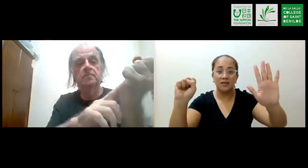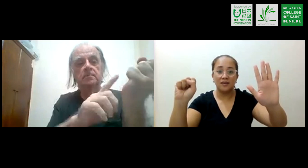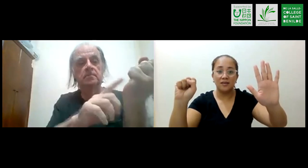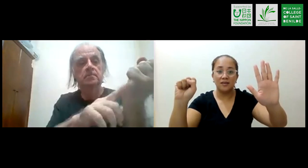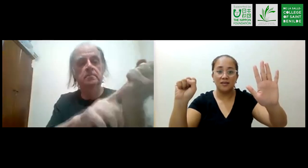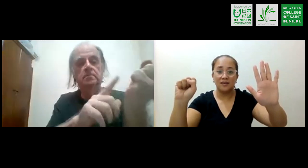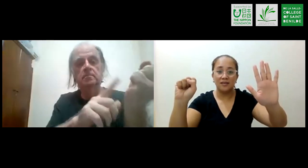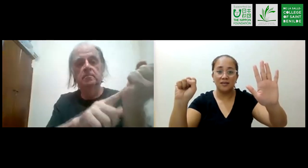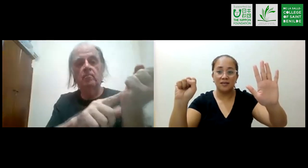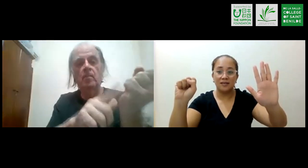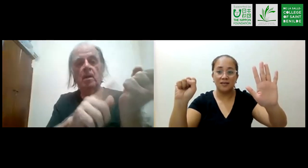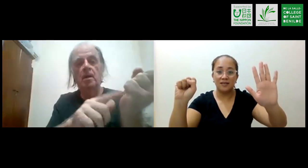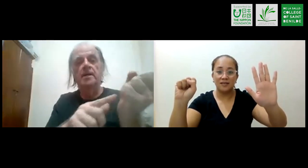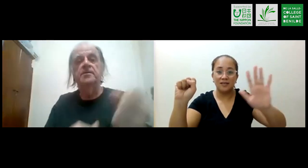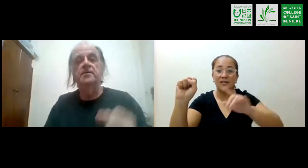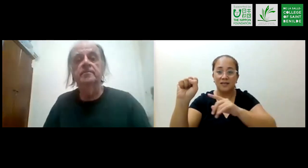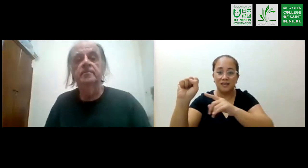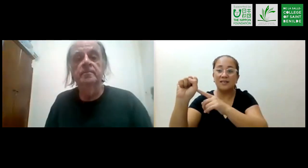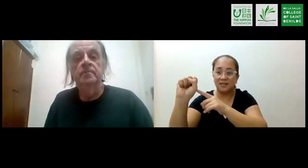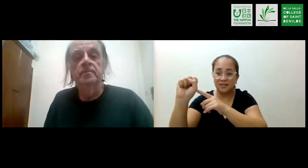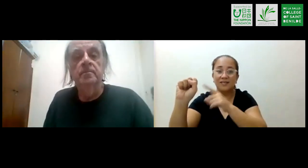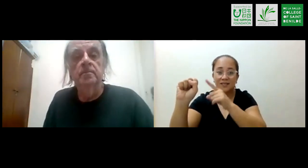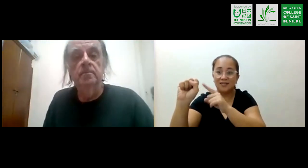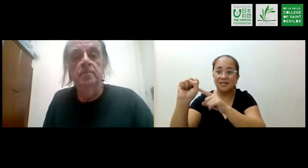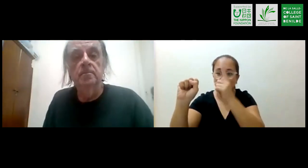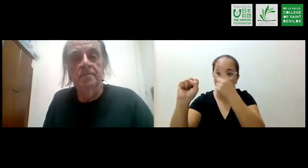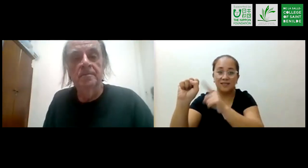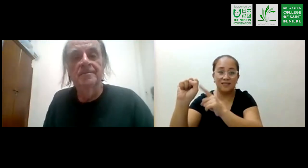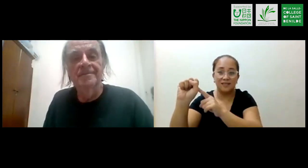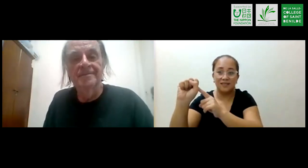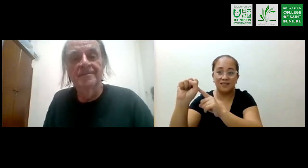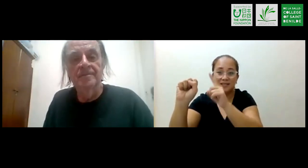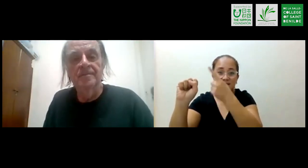The S handshake. Yes.